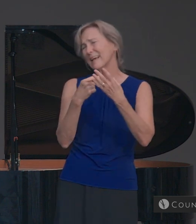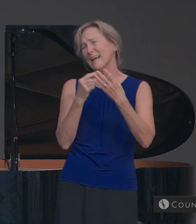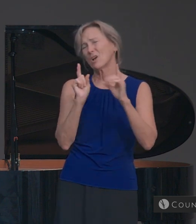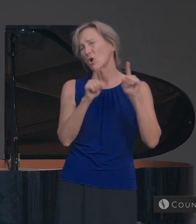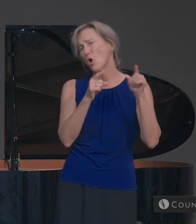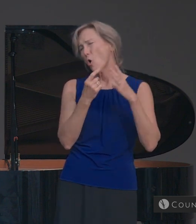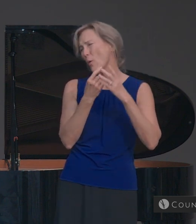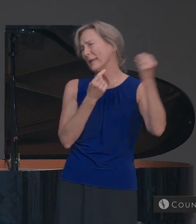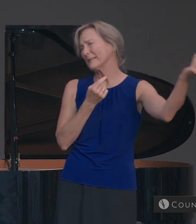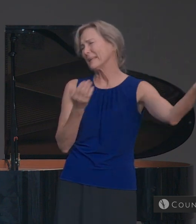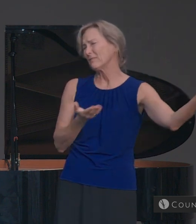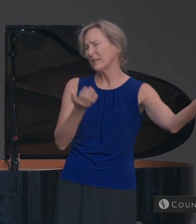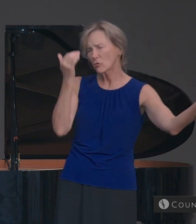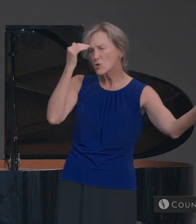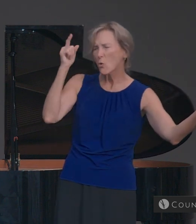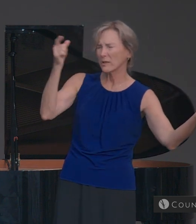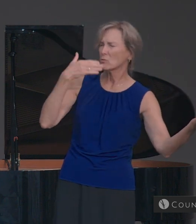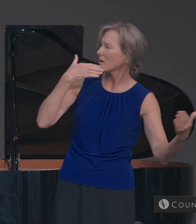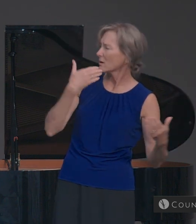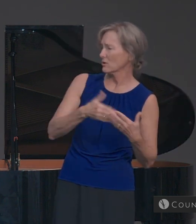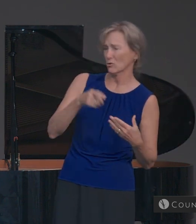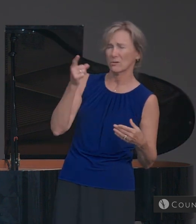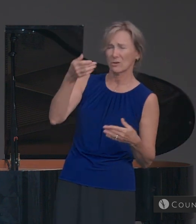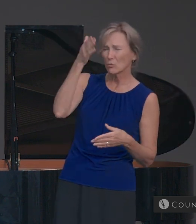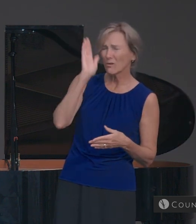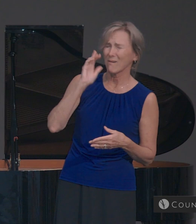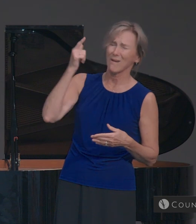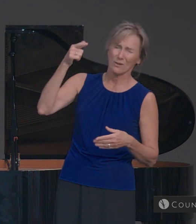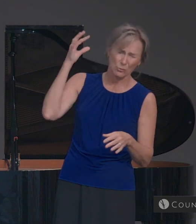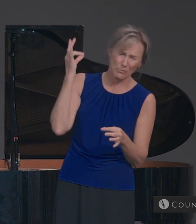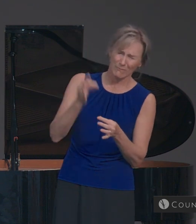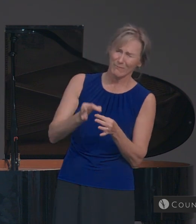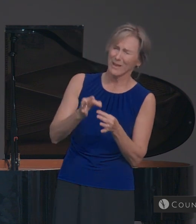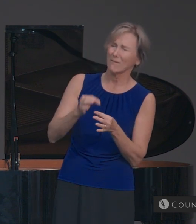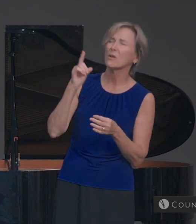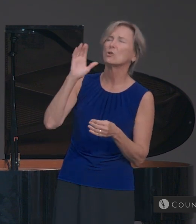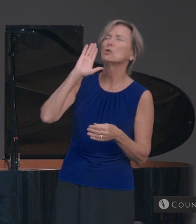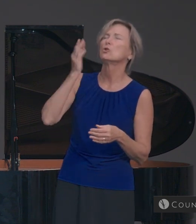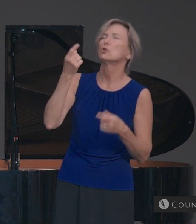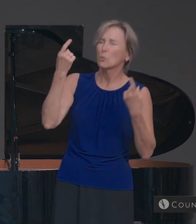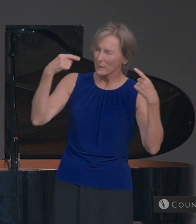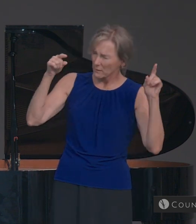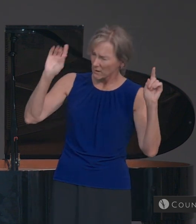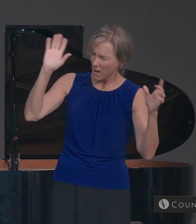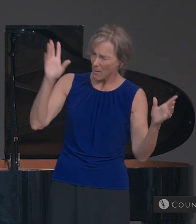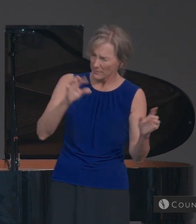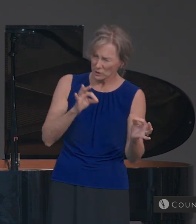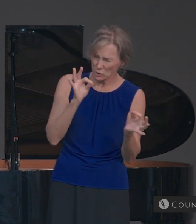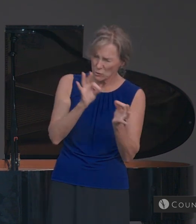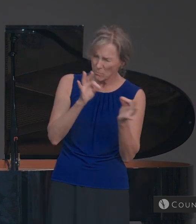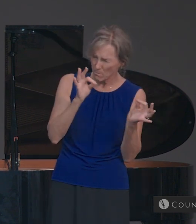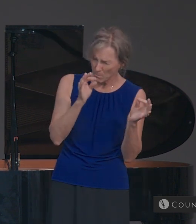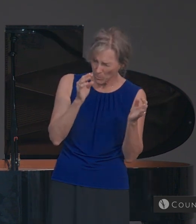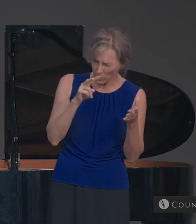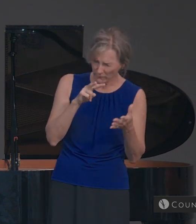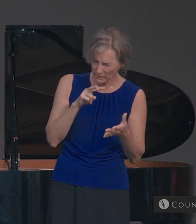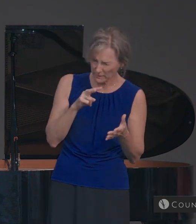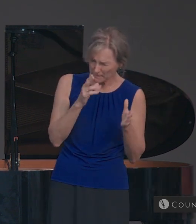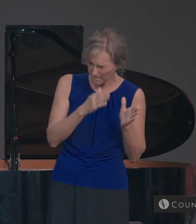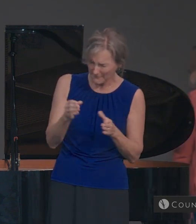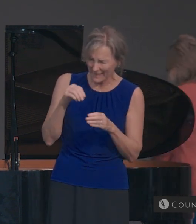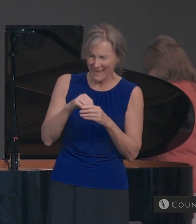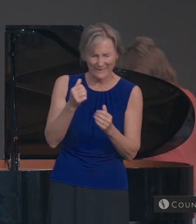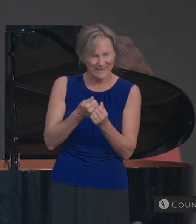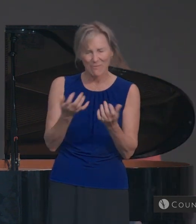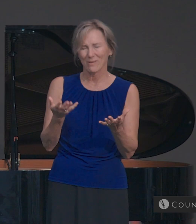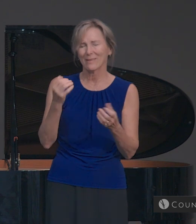good, that you're God, that you're faithful, that you will accomplish your perfect purpose in everything you do.